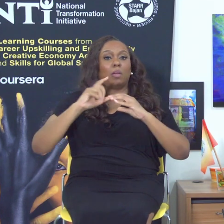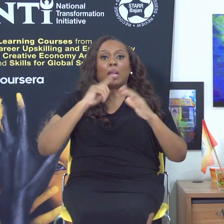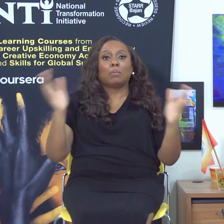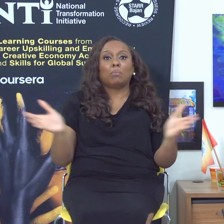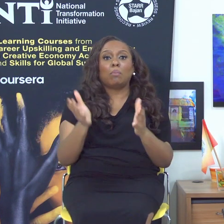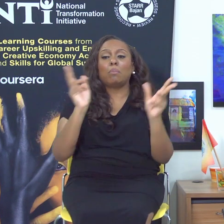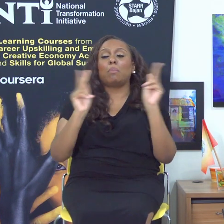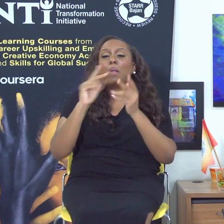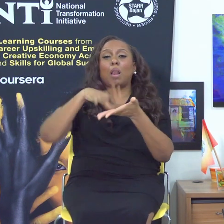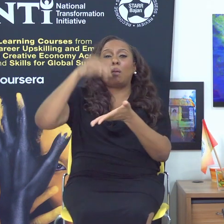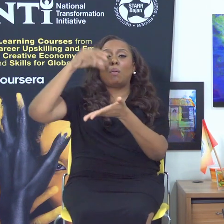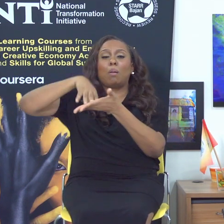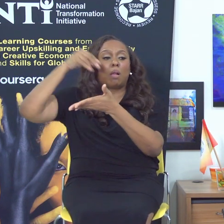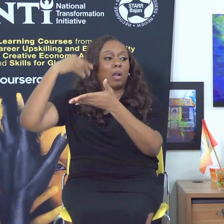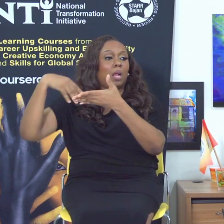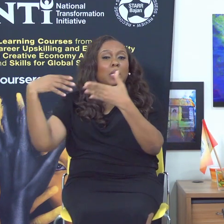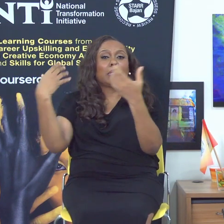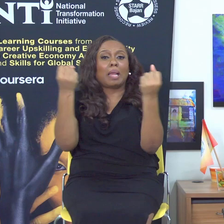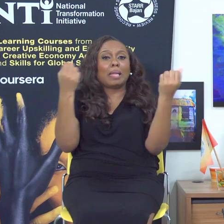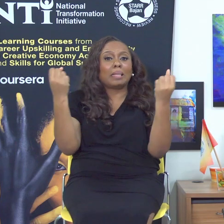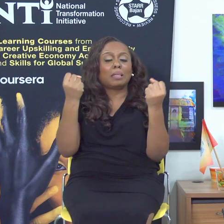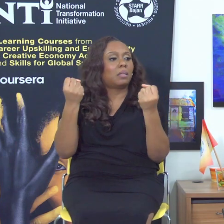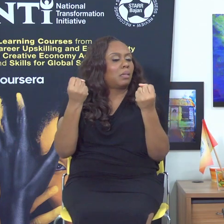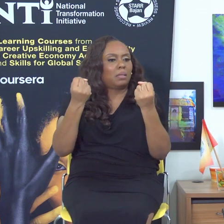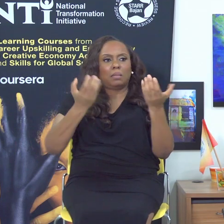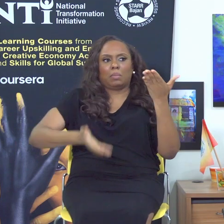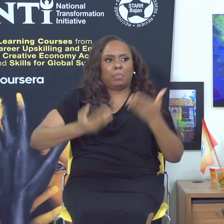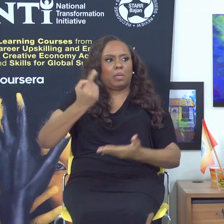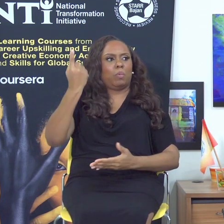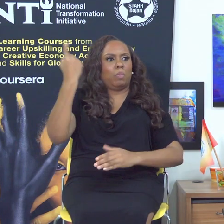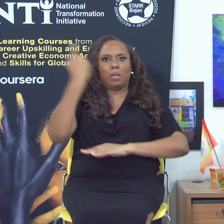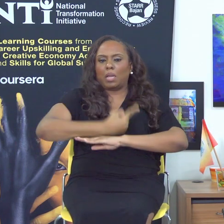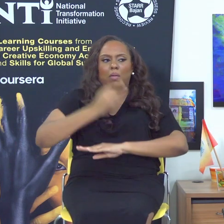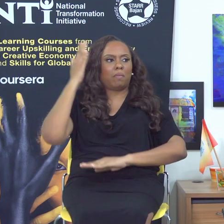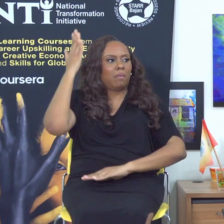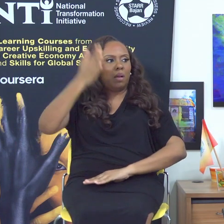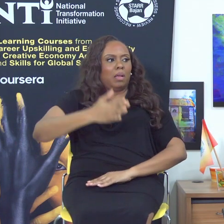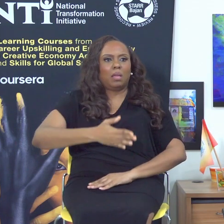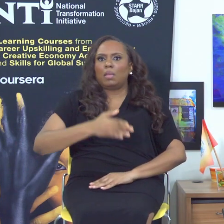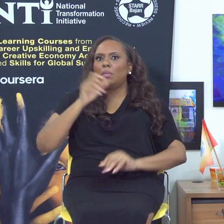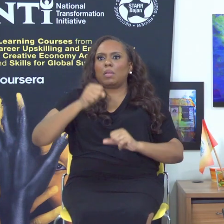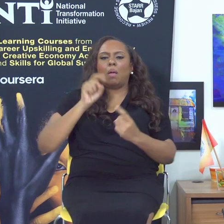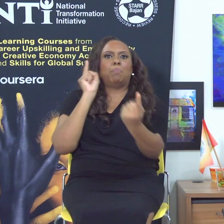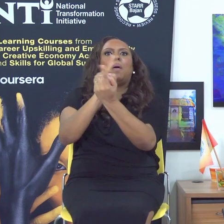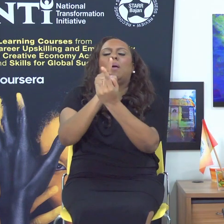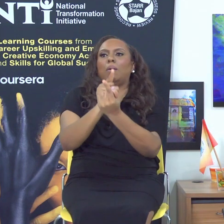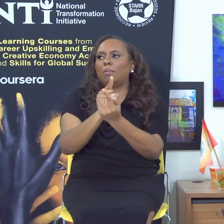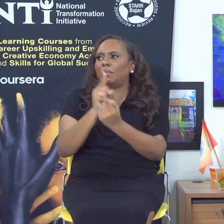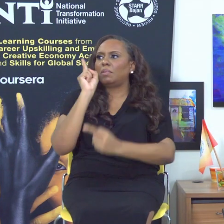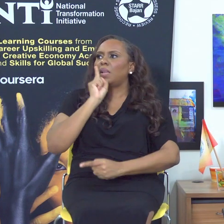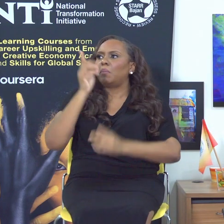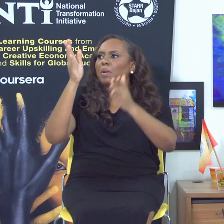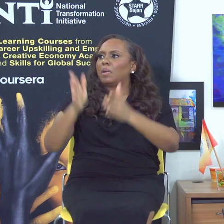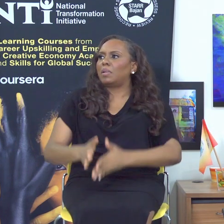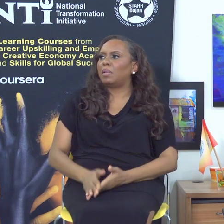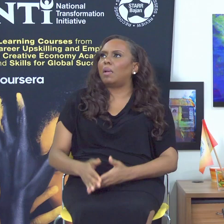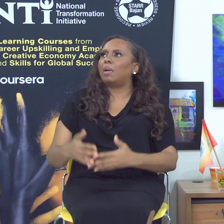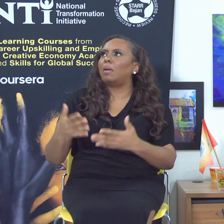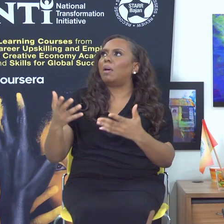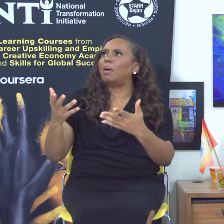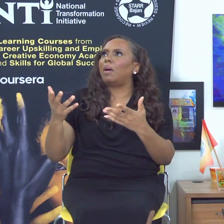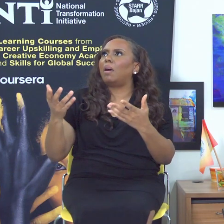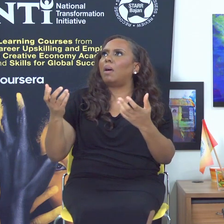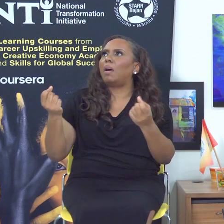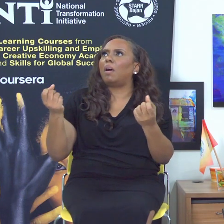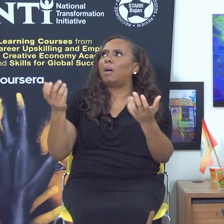sign language, because one day, you know, anyone can meet a deaf person, right? And the person